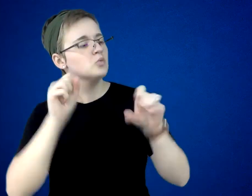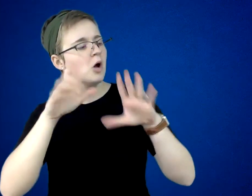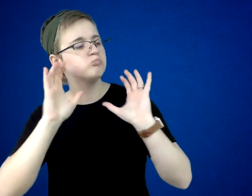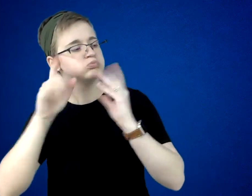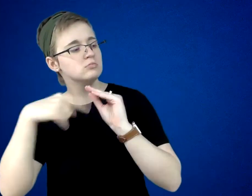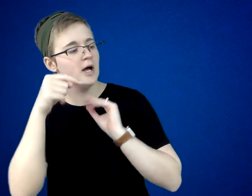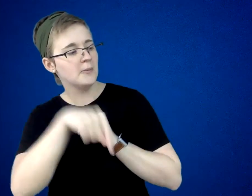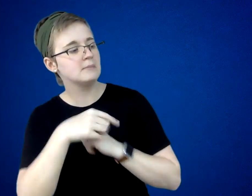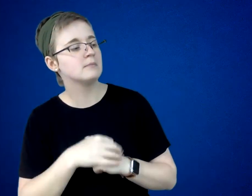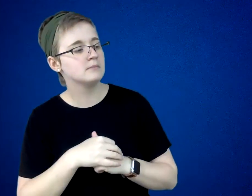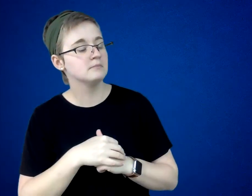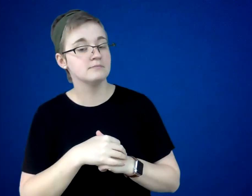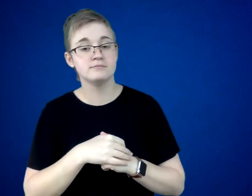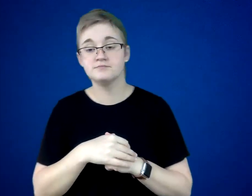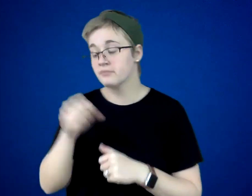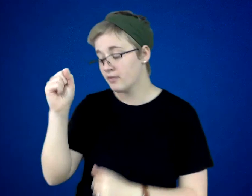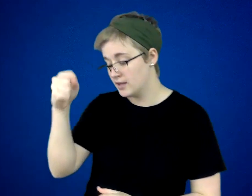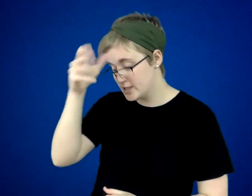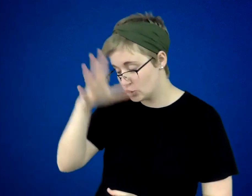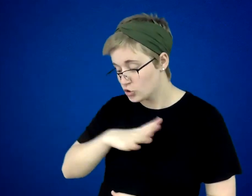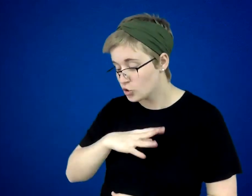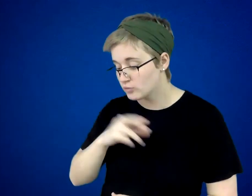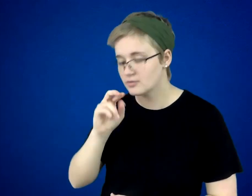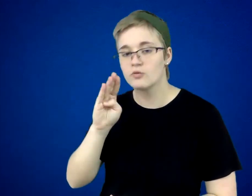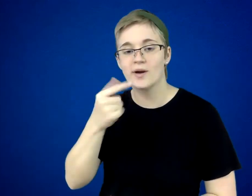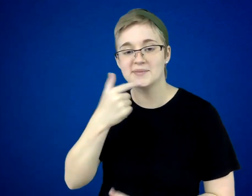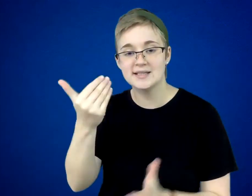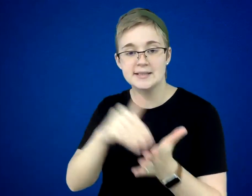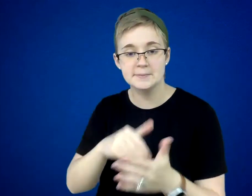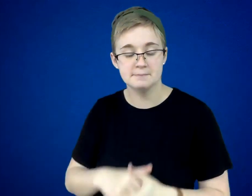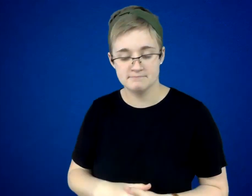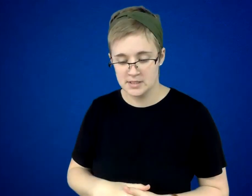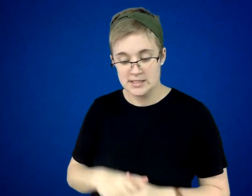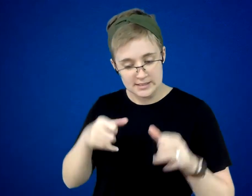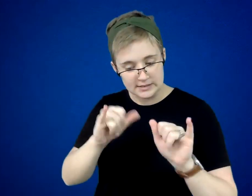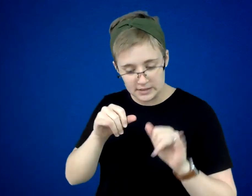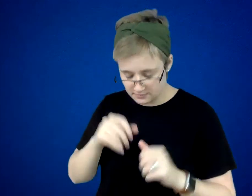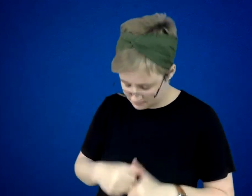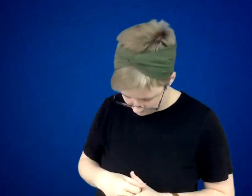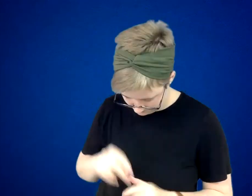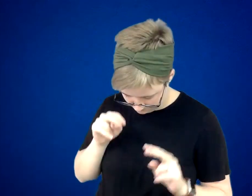it." "Yes, sir," Rob said again. He kept his head down. He was afraid to look